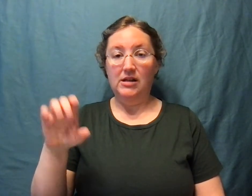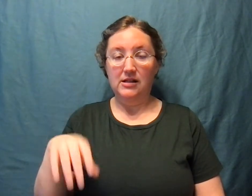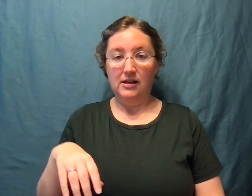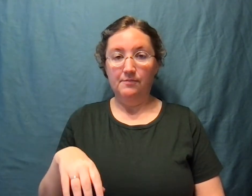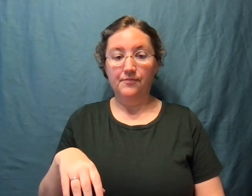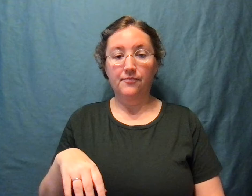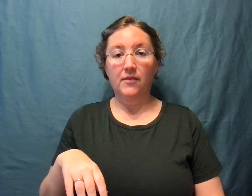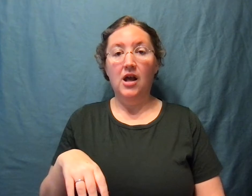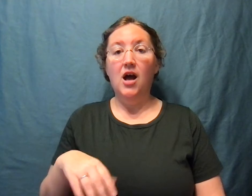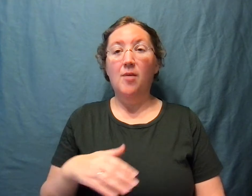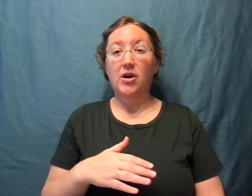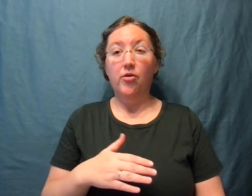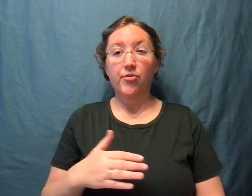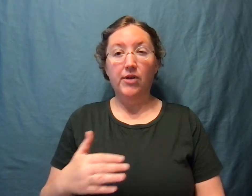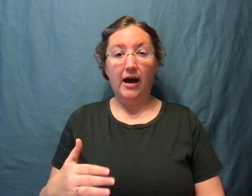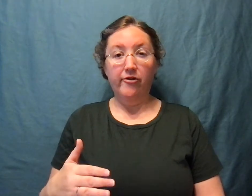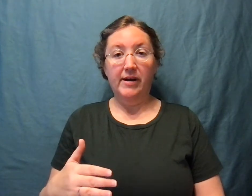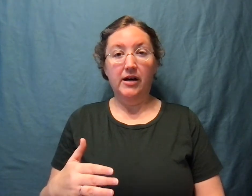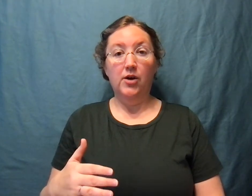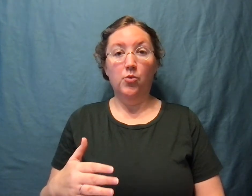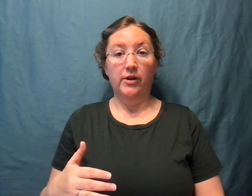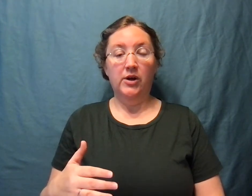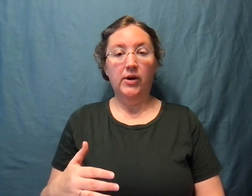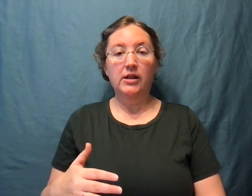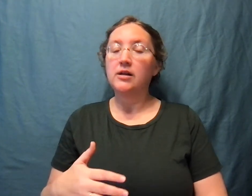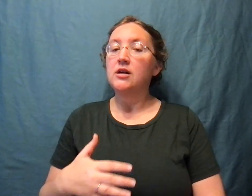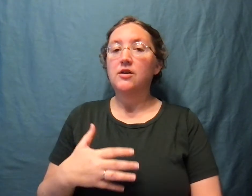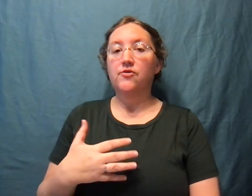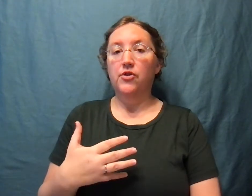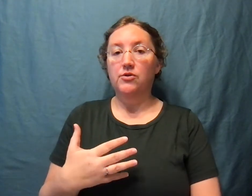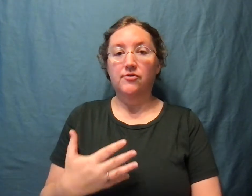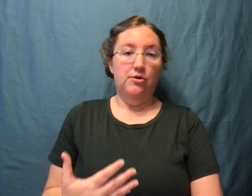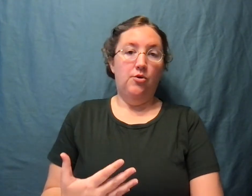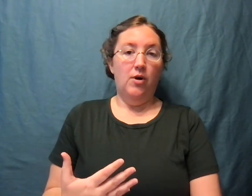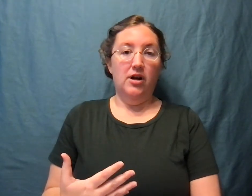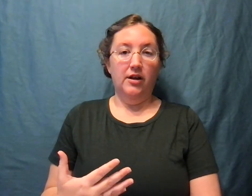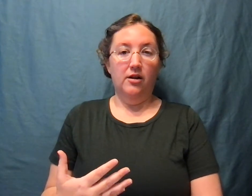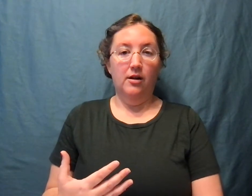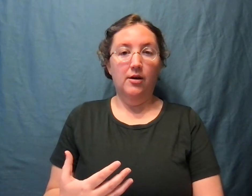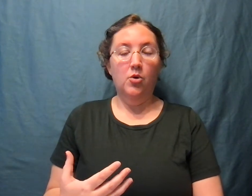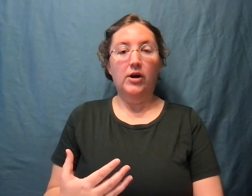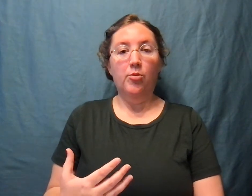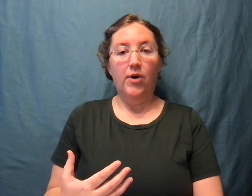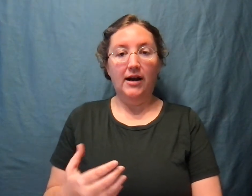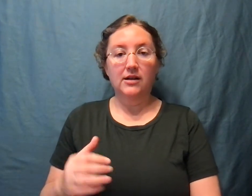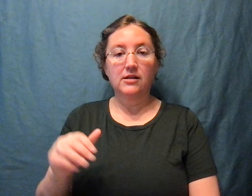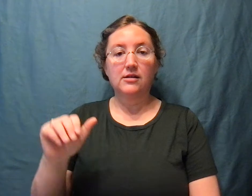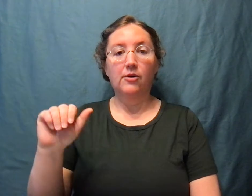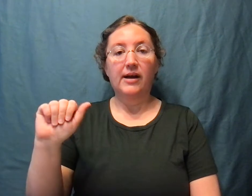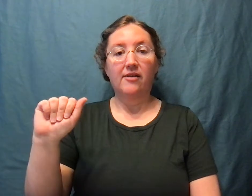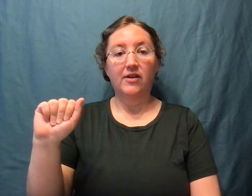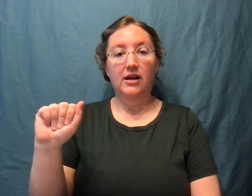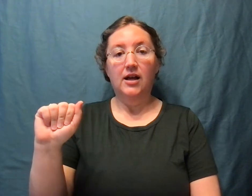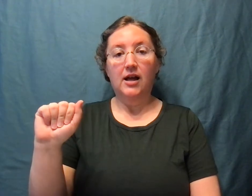ABC. I'm going to go through the alphabet again really quickly for those of you who want a little quicker practice. So we have